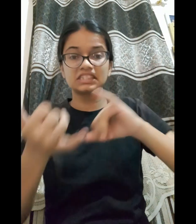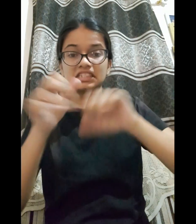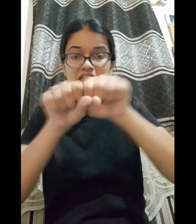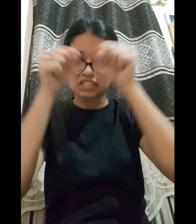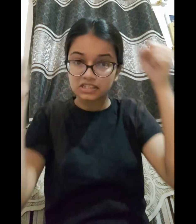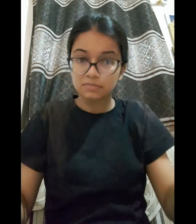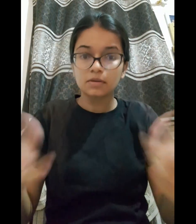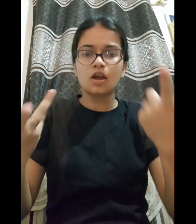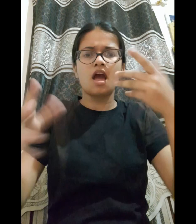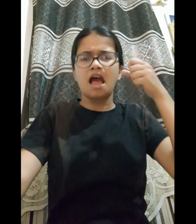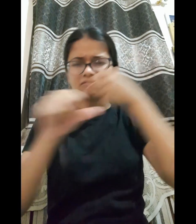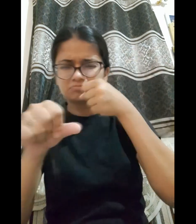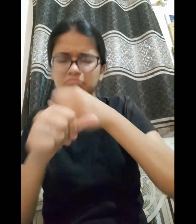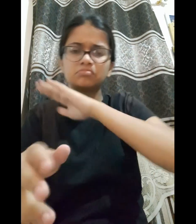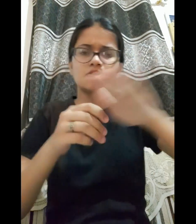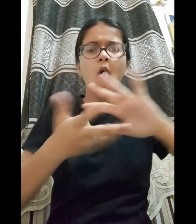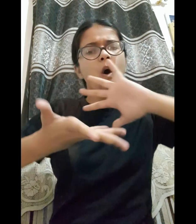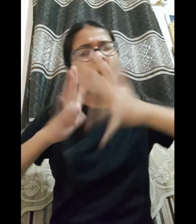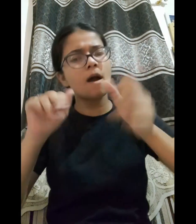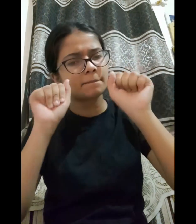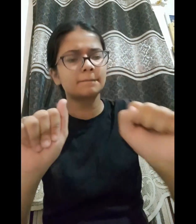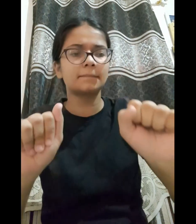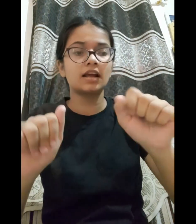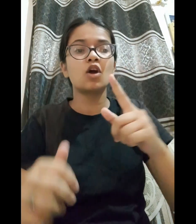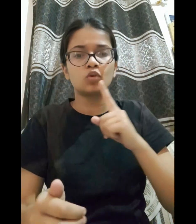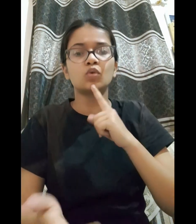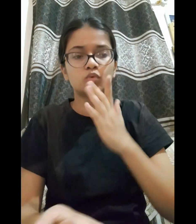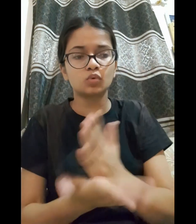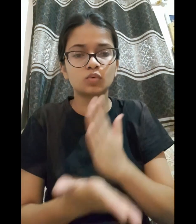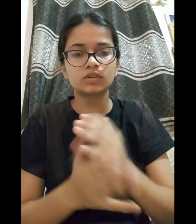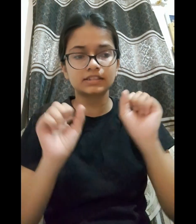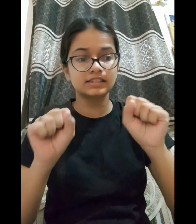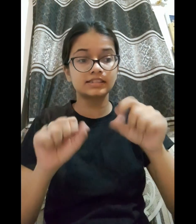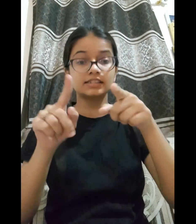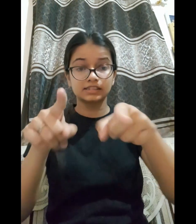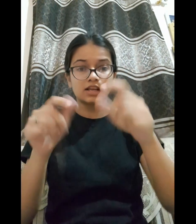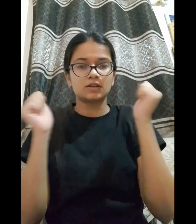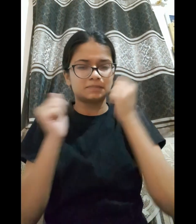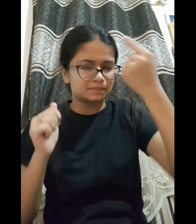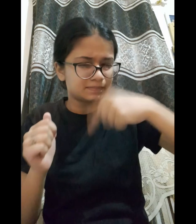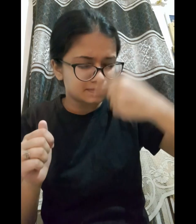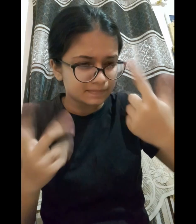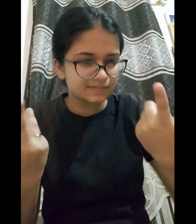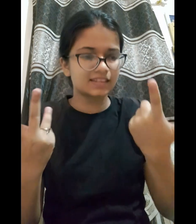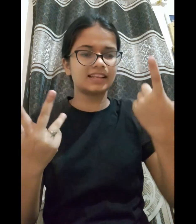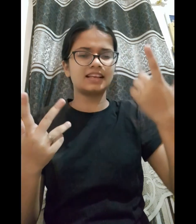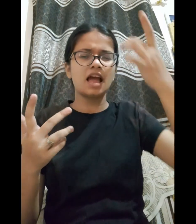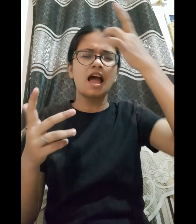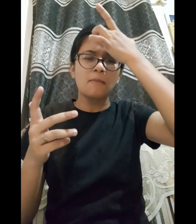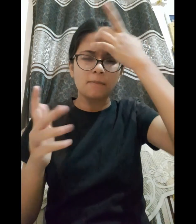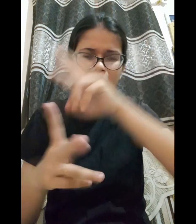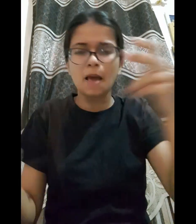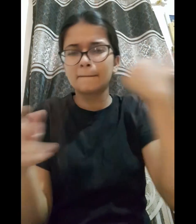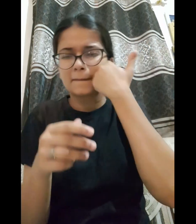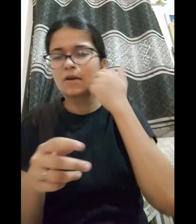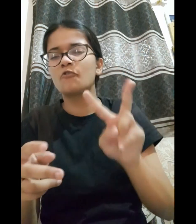antibodies and attacking and killing the viruses. This is true for your common cold. It is true for a lot of other viral